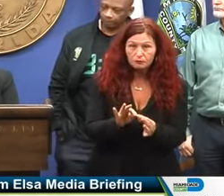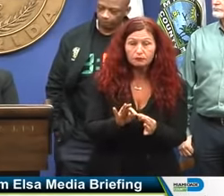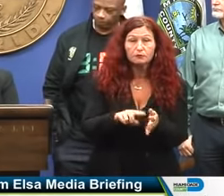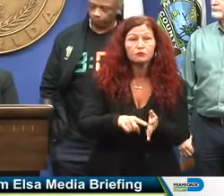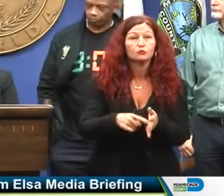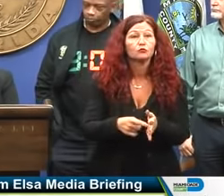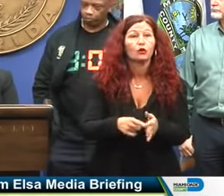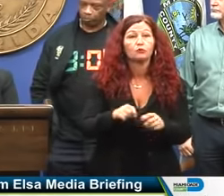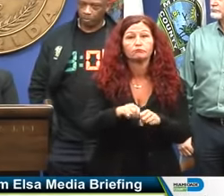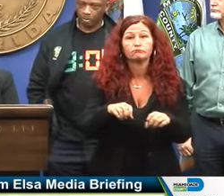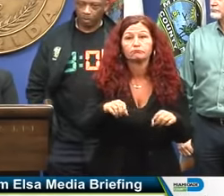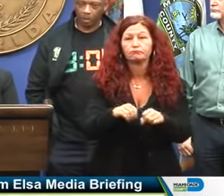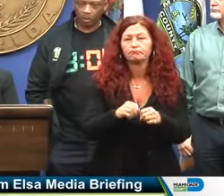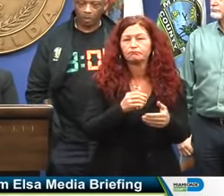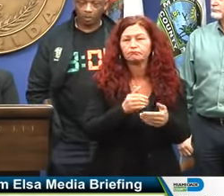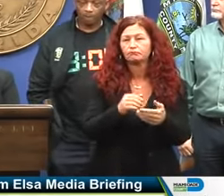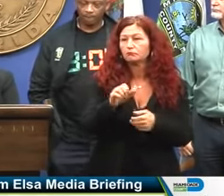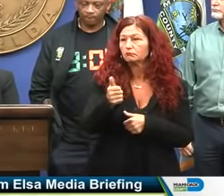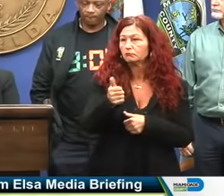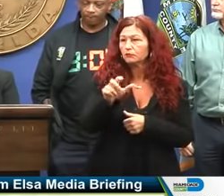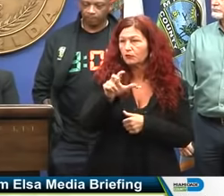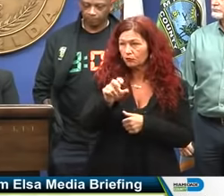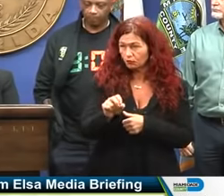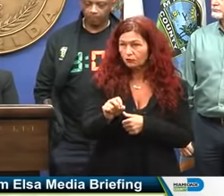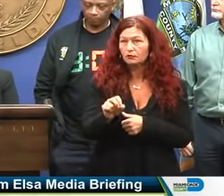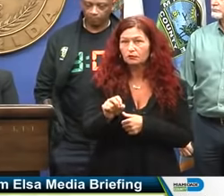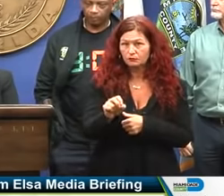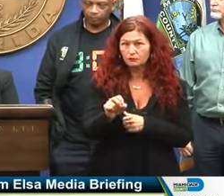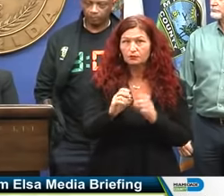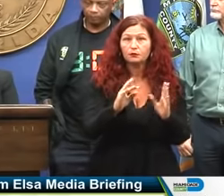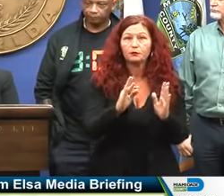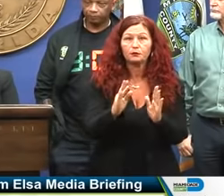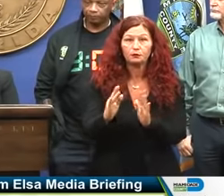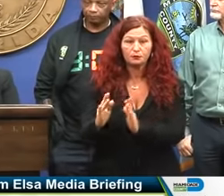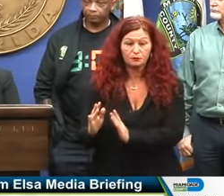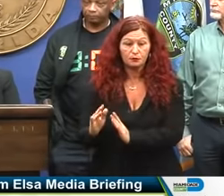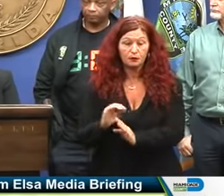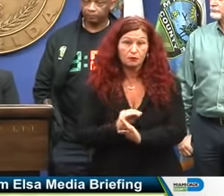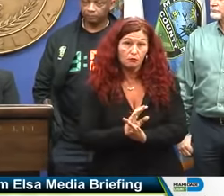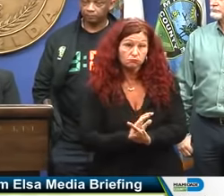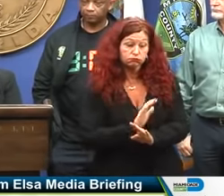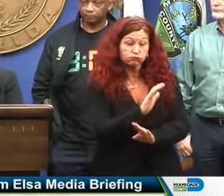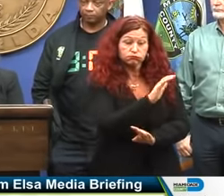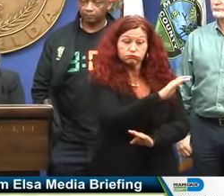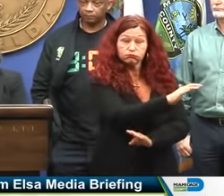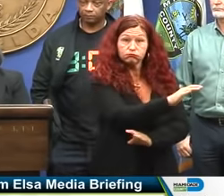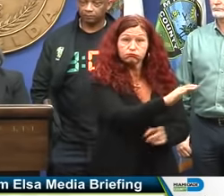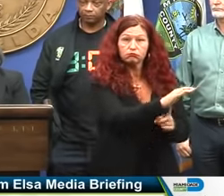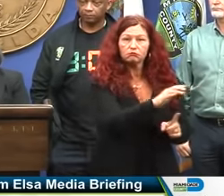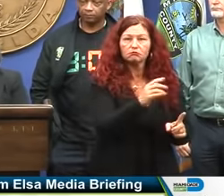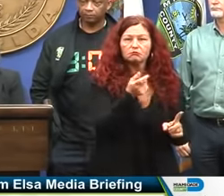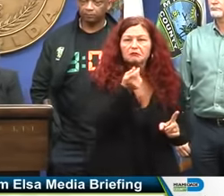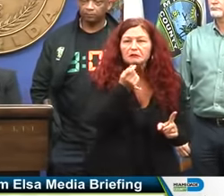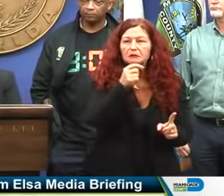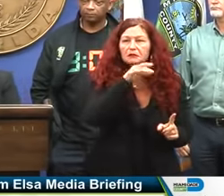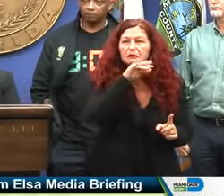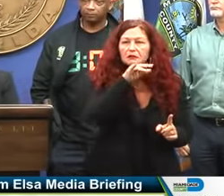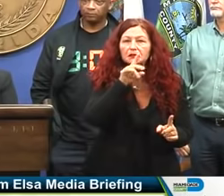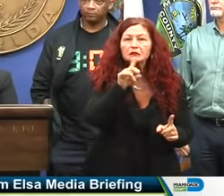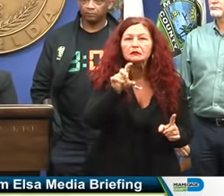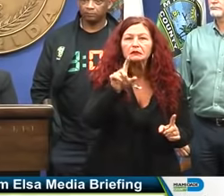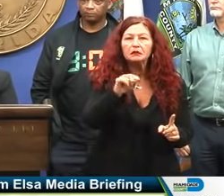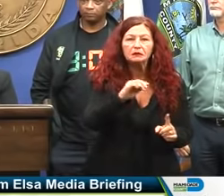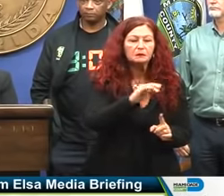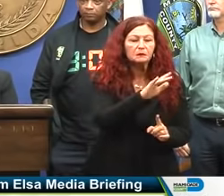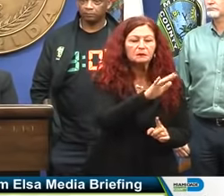was planned towards Collins Avenue. Only dust landed on the existing pile. And a